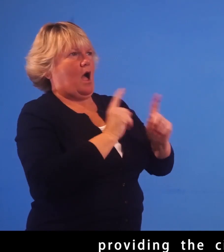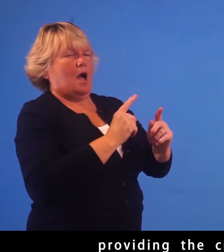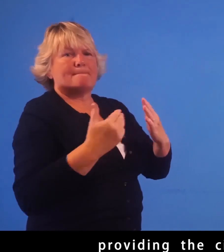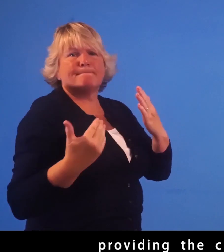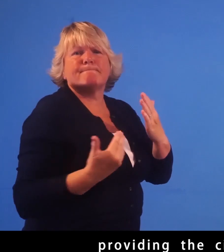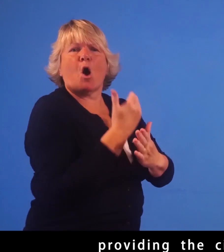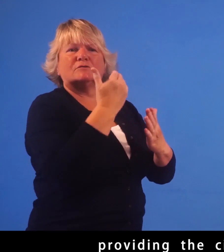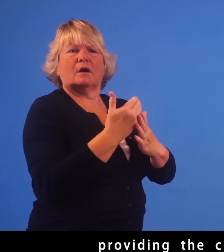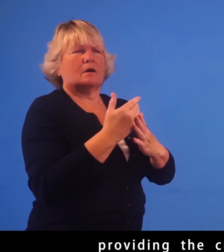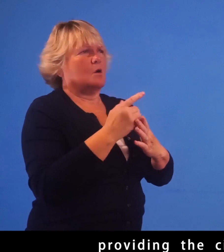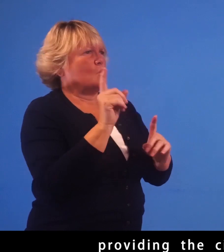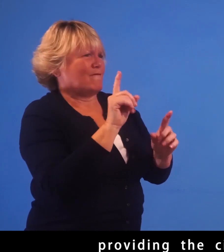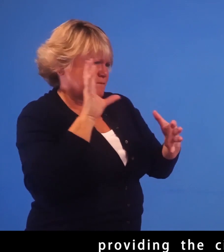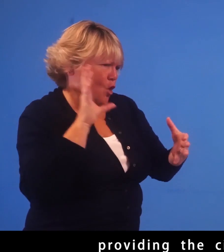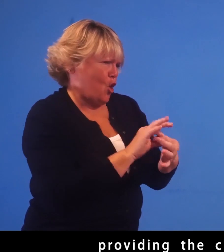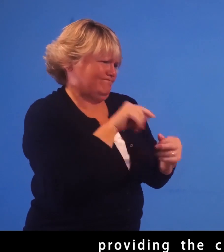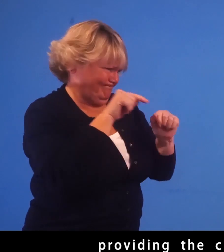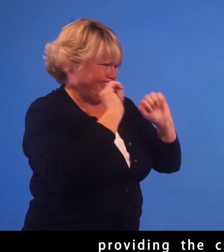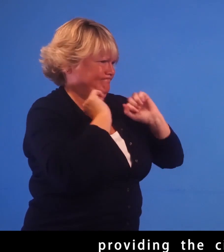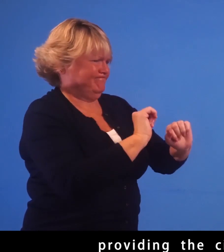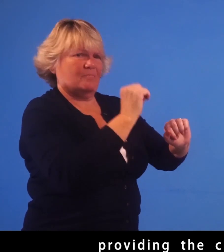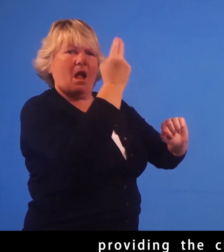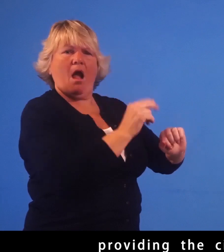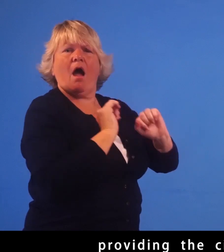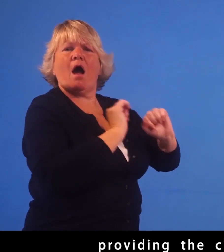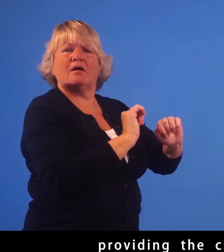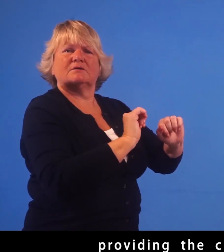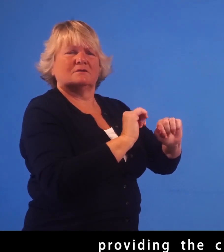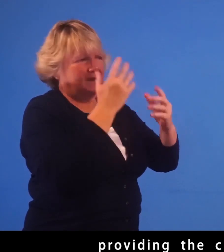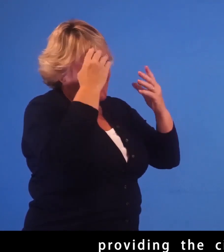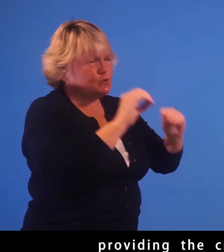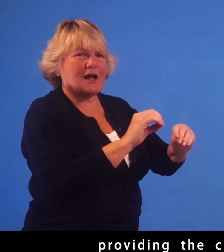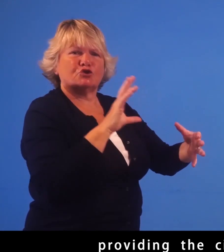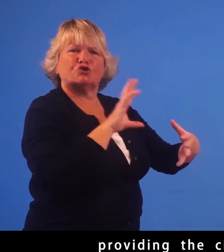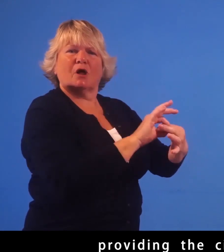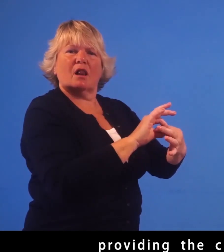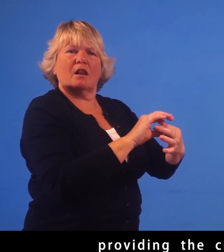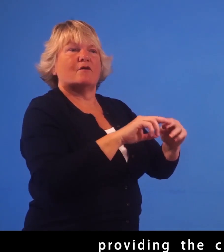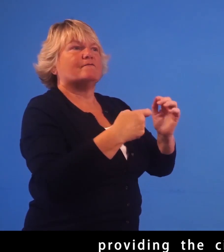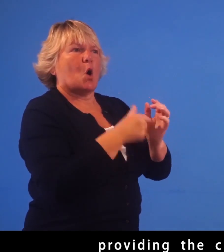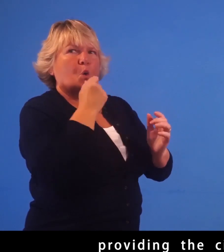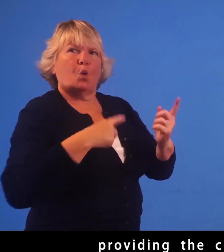providing the city with a modern, purpose-built educational facility for budding artists.